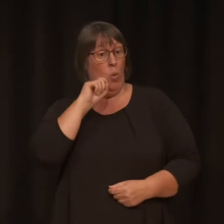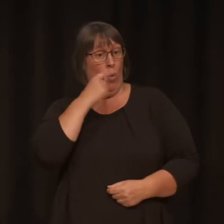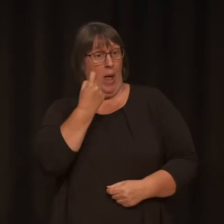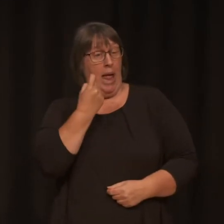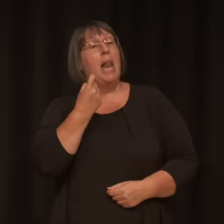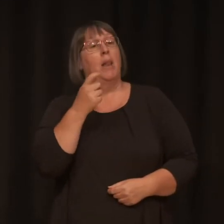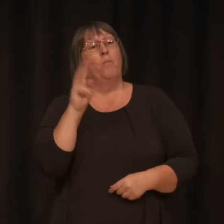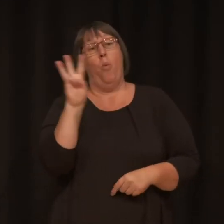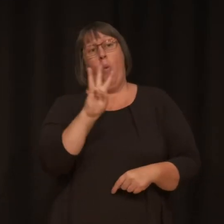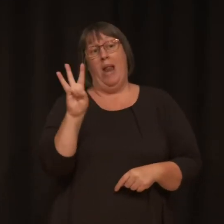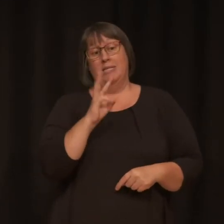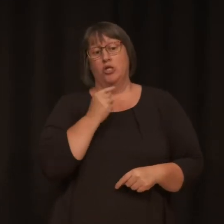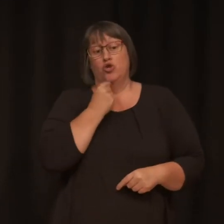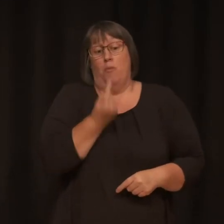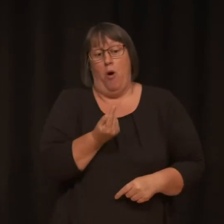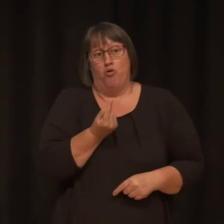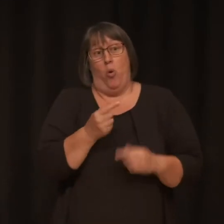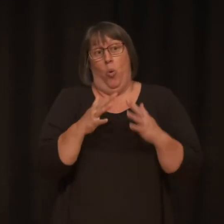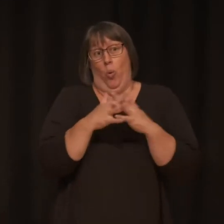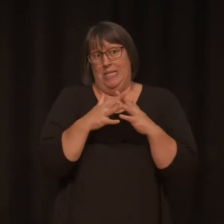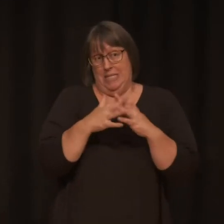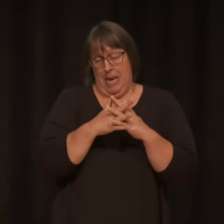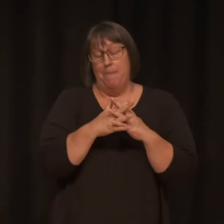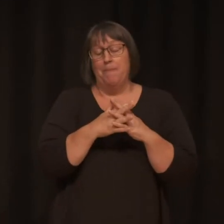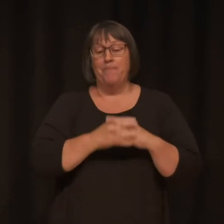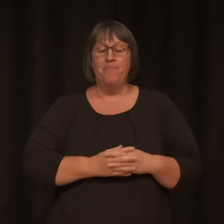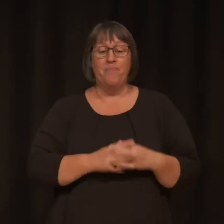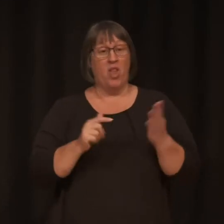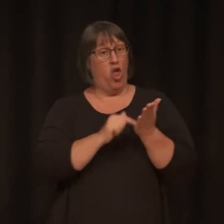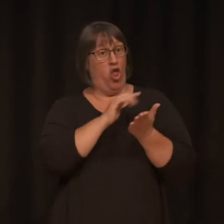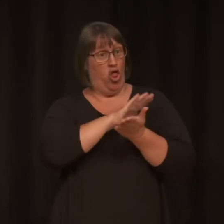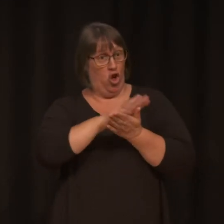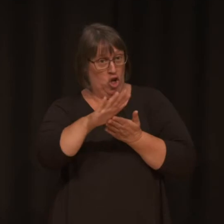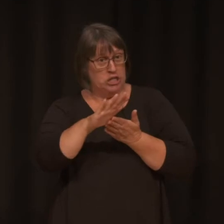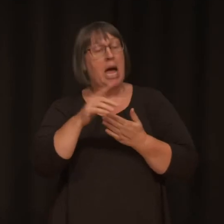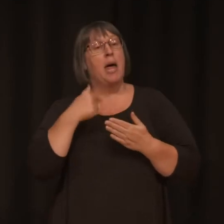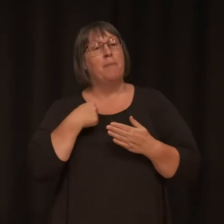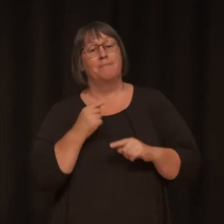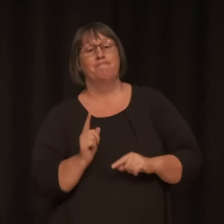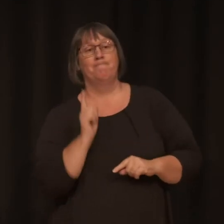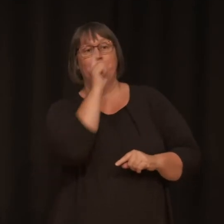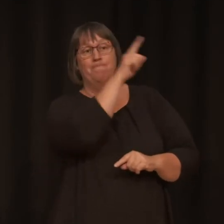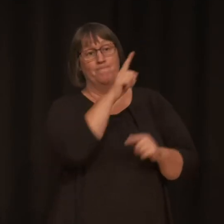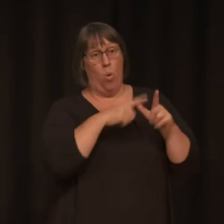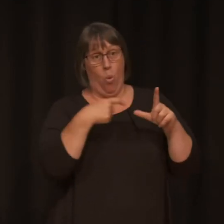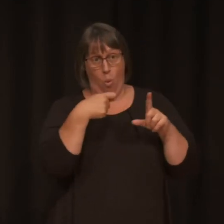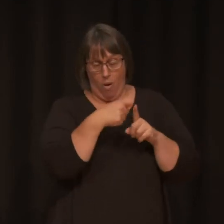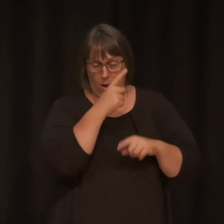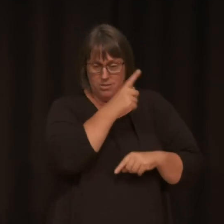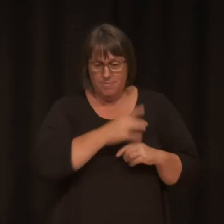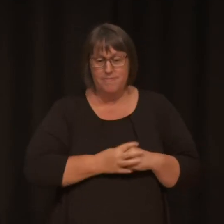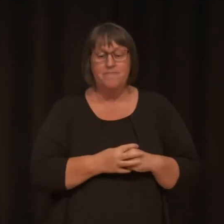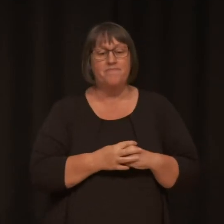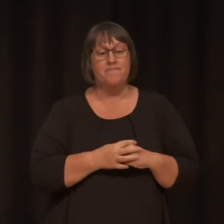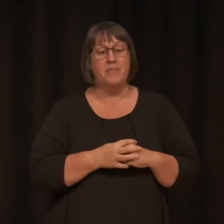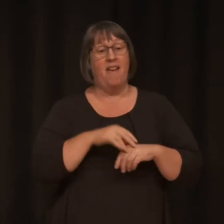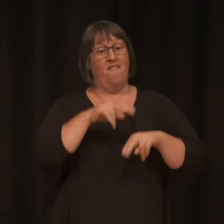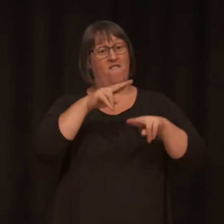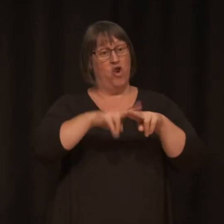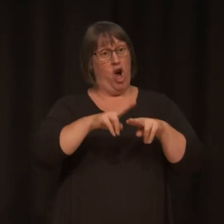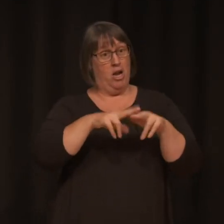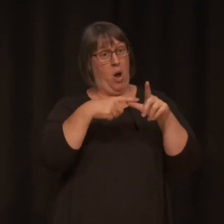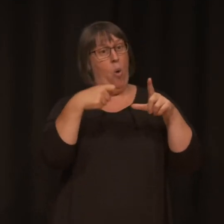the House for Question Time tomorrow and Wednesday. On Thursday, I have visits in Auckland. On Friday, I'll be in